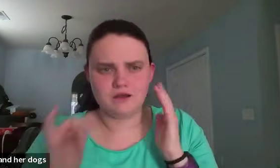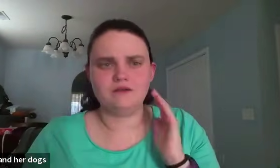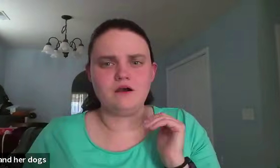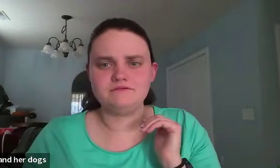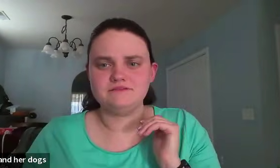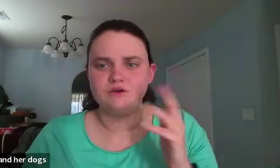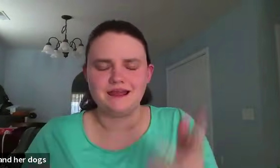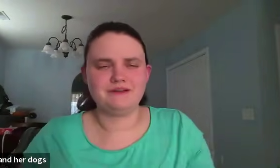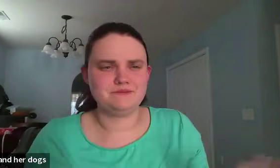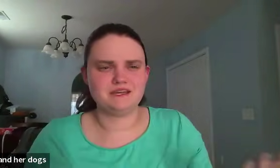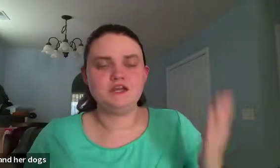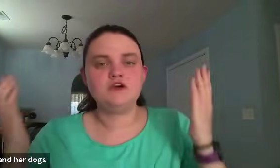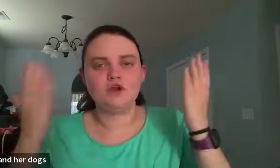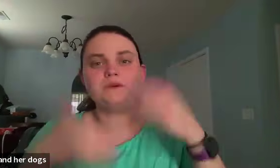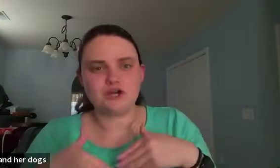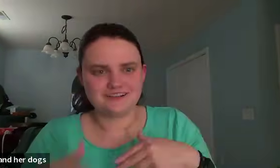on and off. Sorry, I know I keep signing. The going dark.